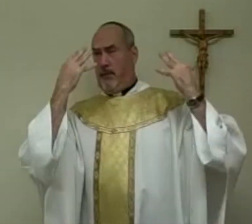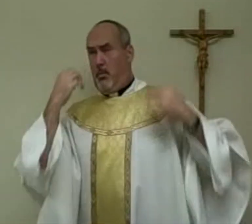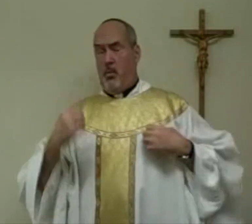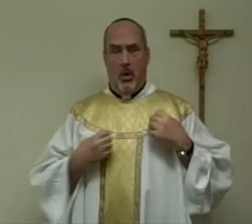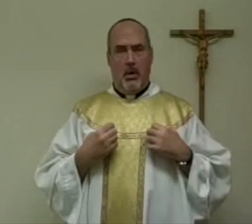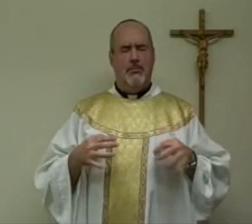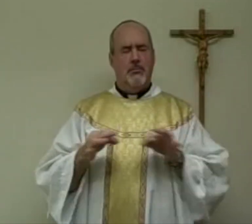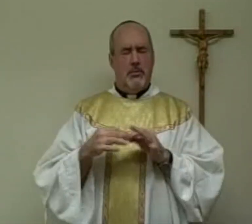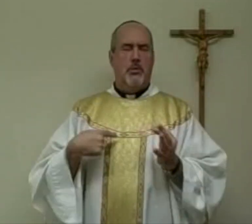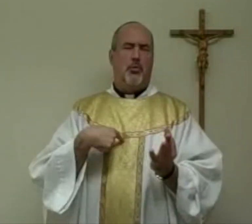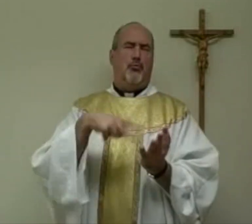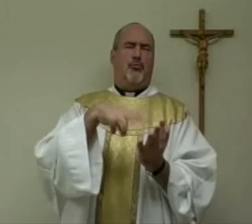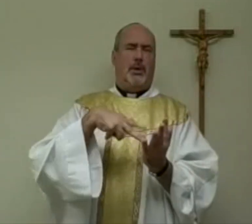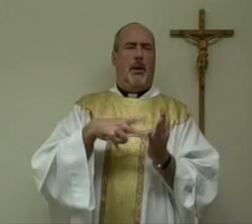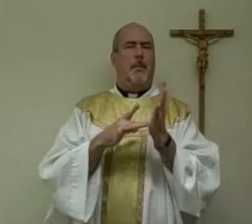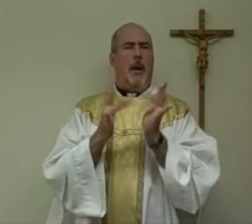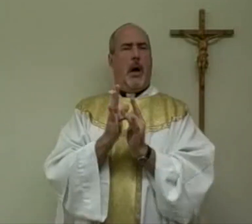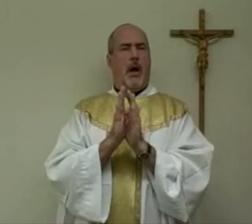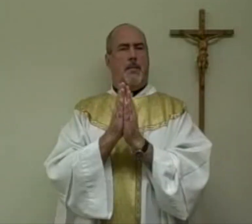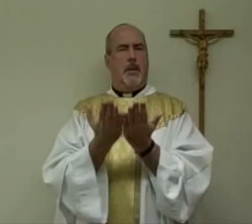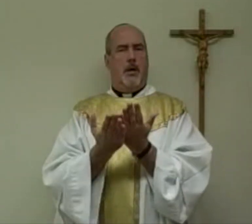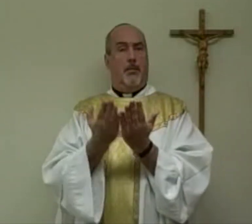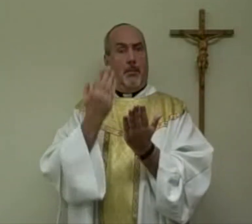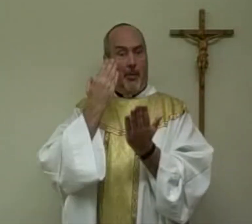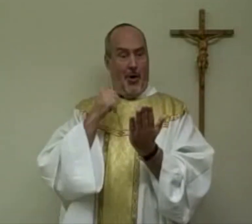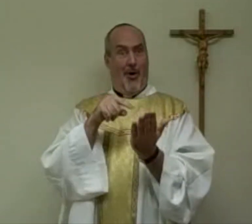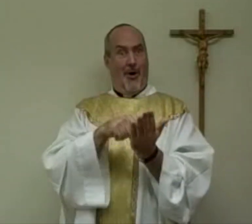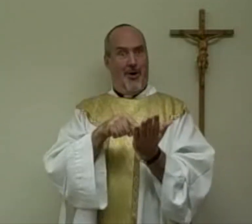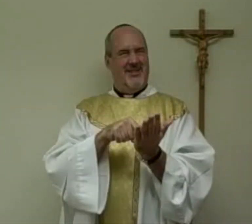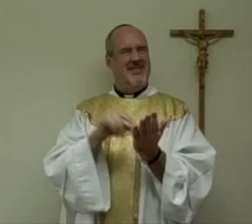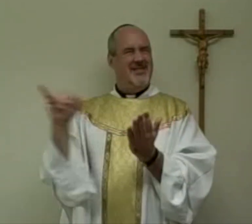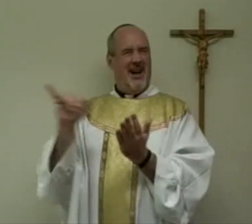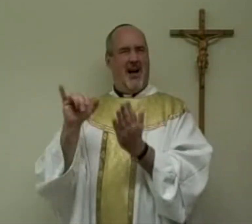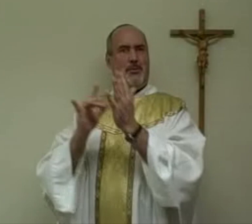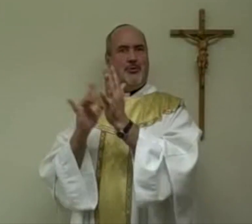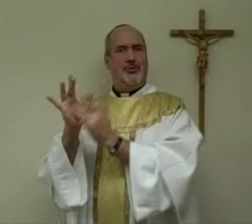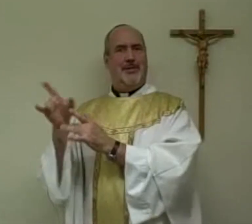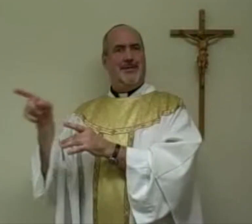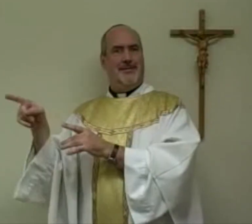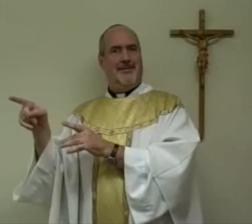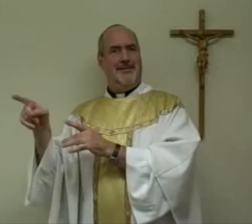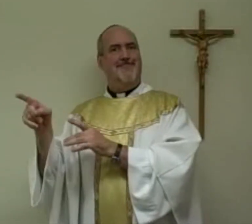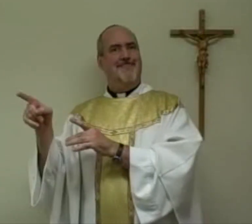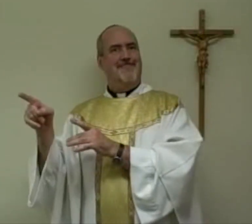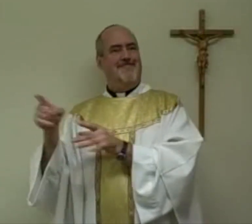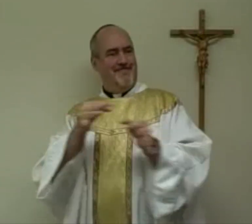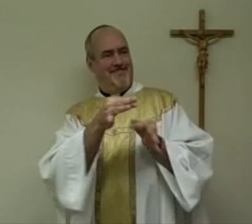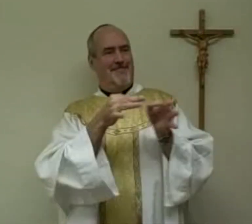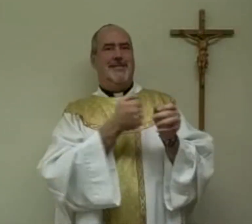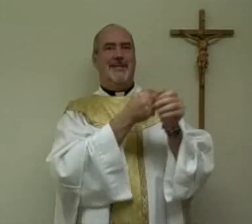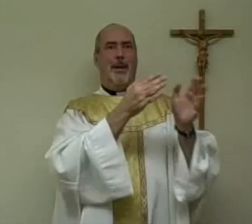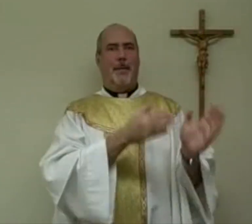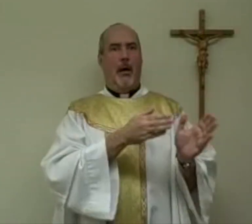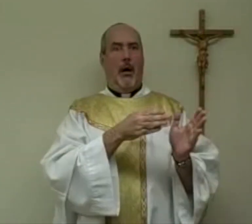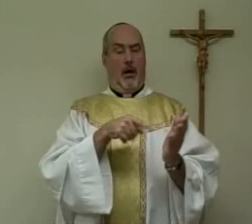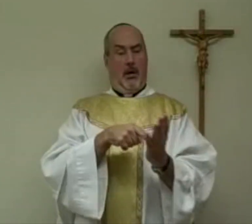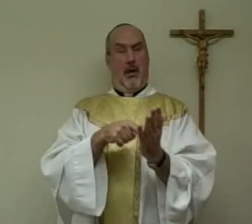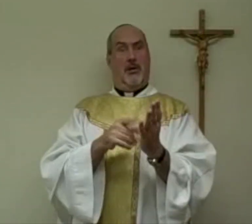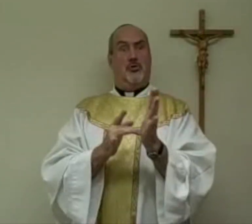it's important that when that happens to us, we need to read the Bible. Because it's just like what happened with Jesus